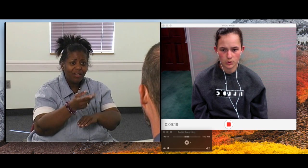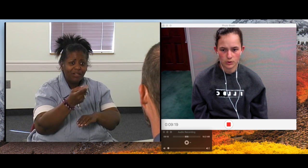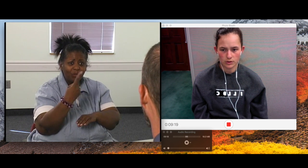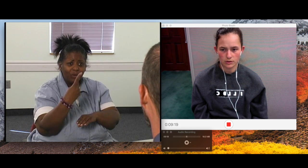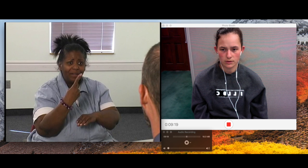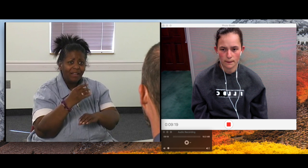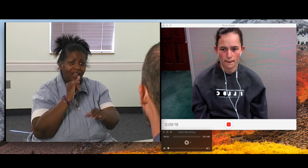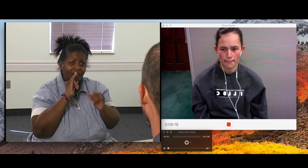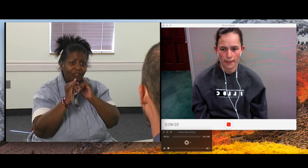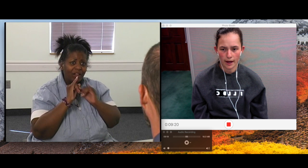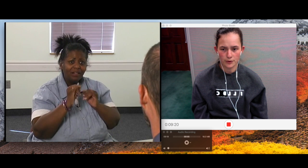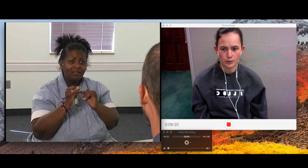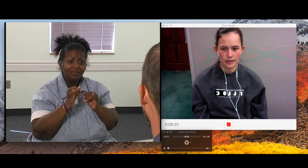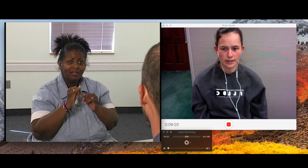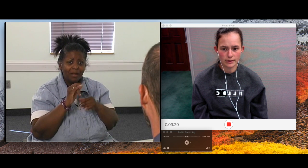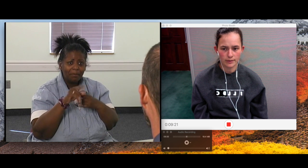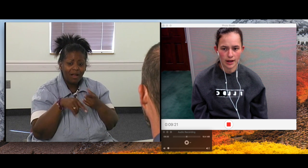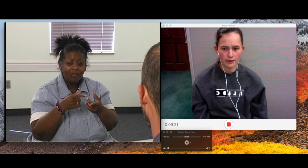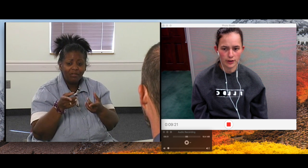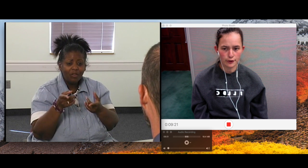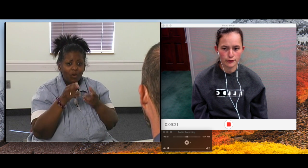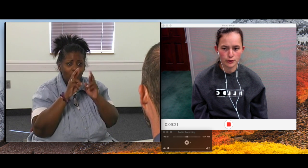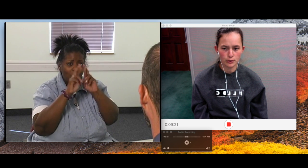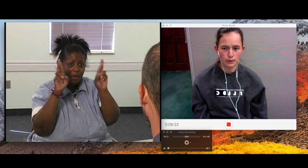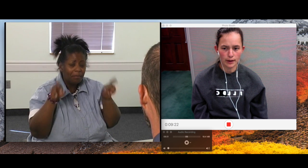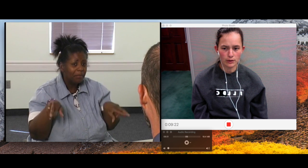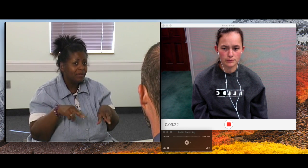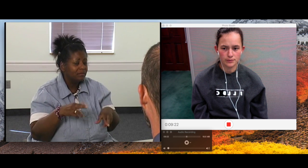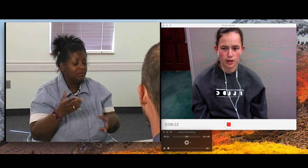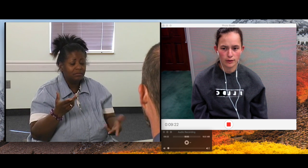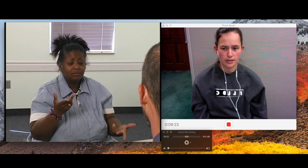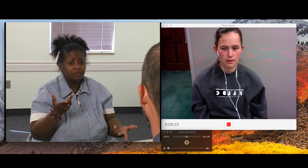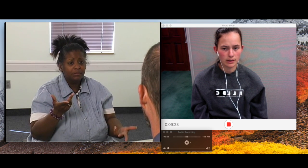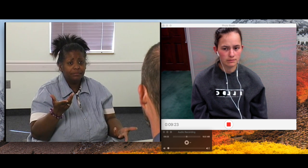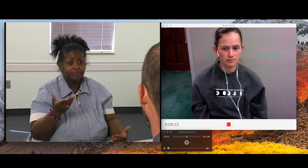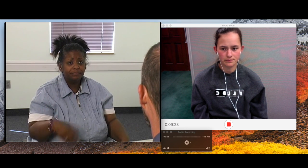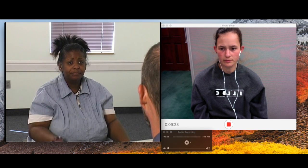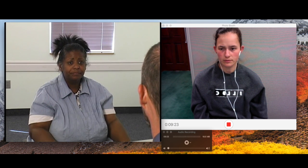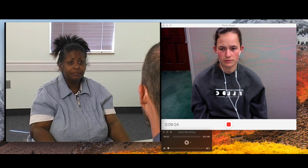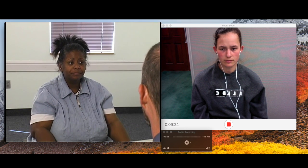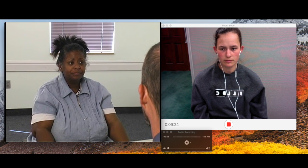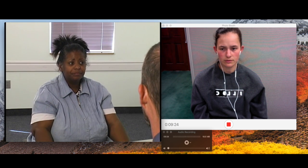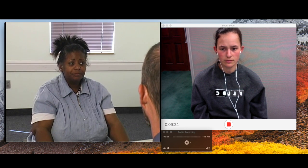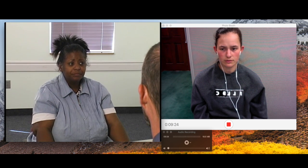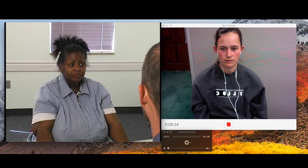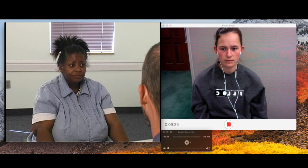sort after we have our interview about our resume?